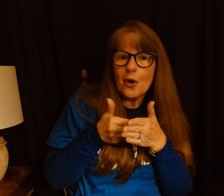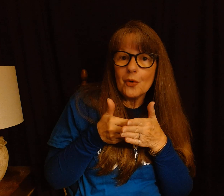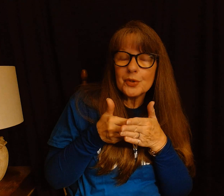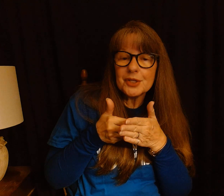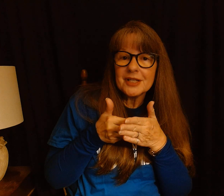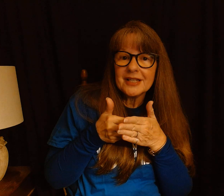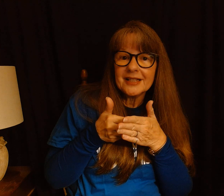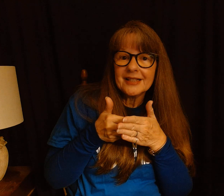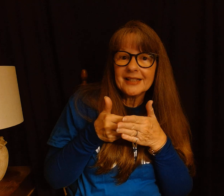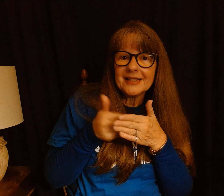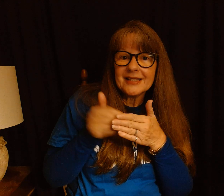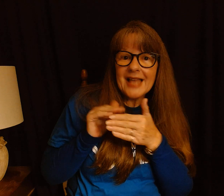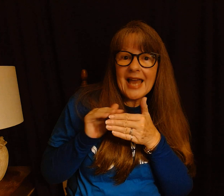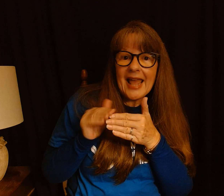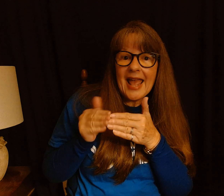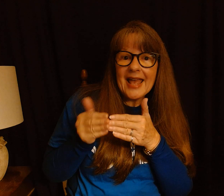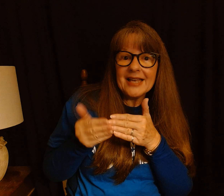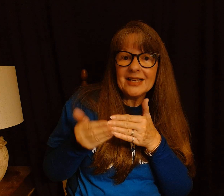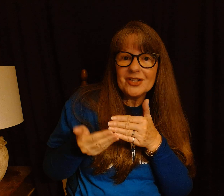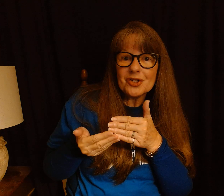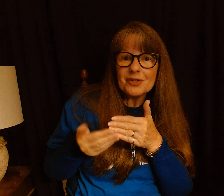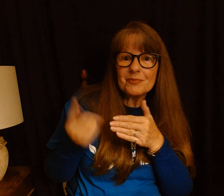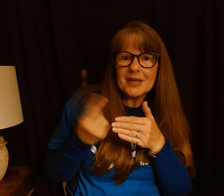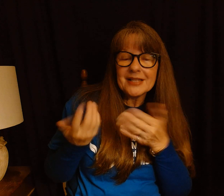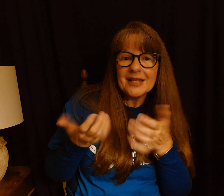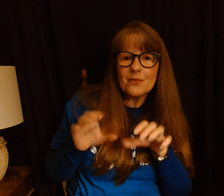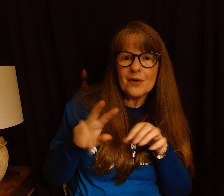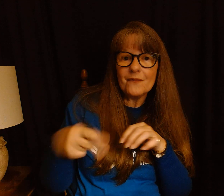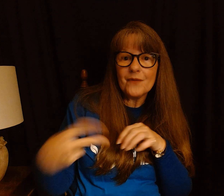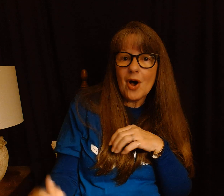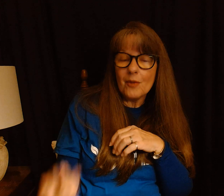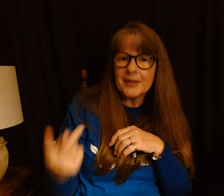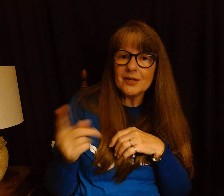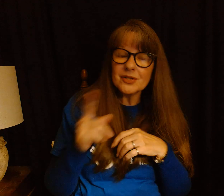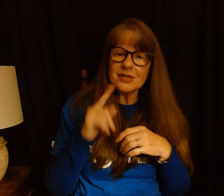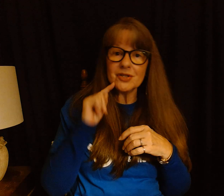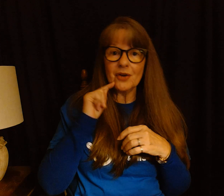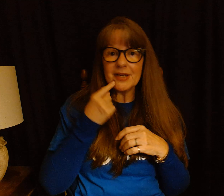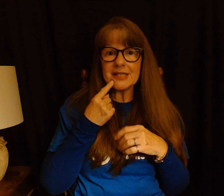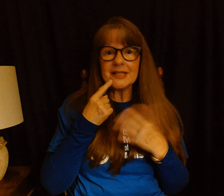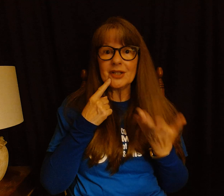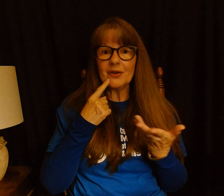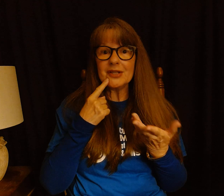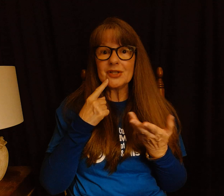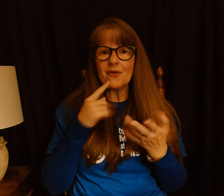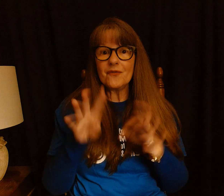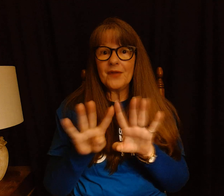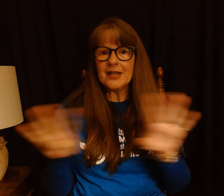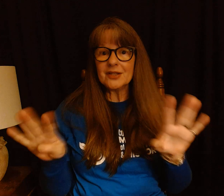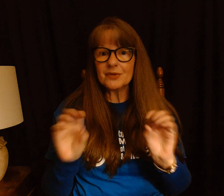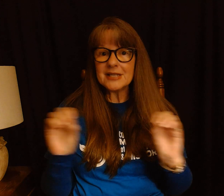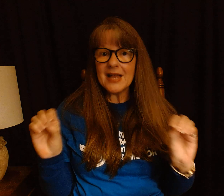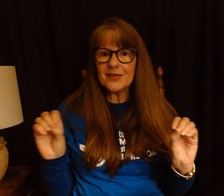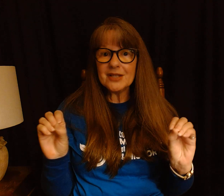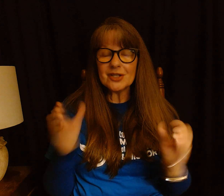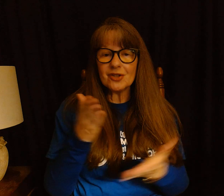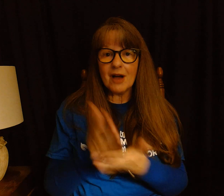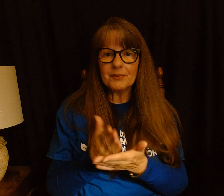close to that edge because I didn't want to fall, because seriously, there is no fence. There's nothing to stop you